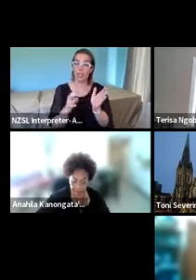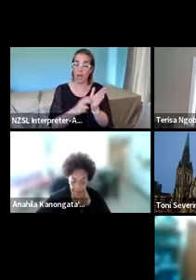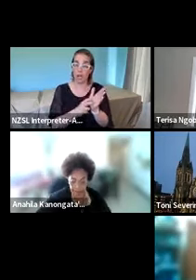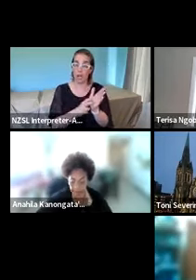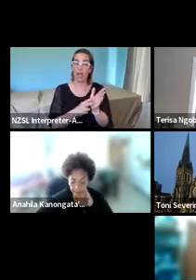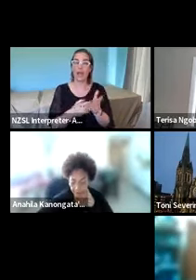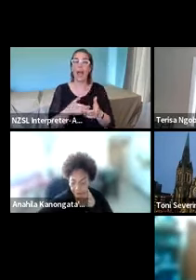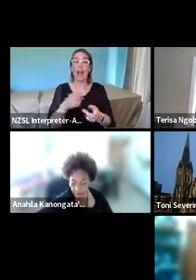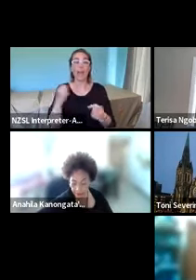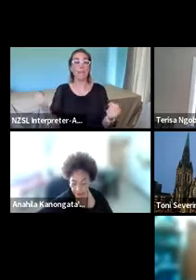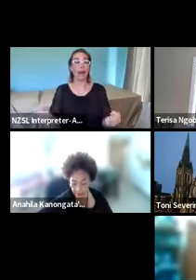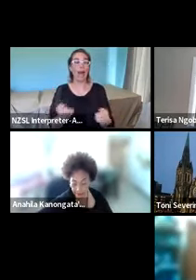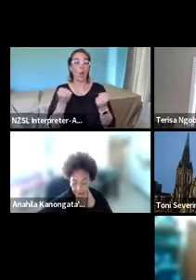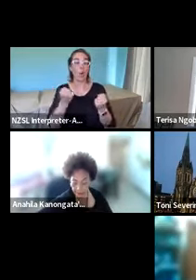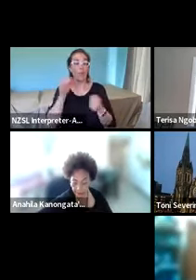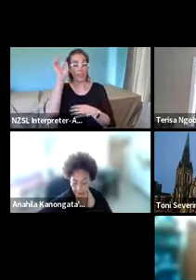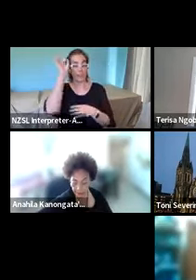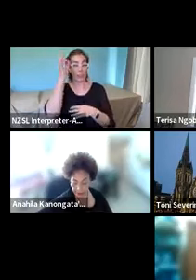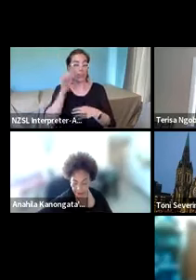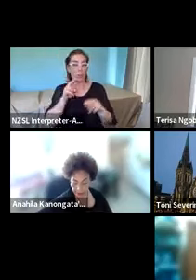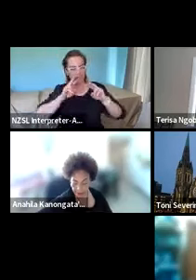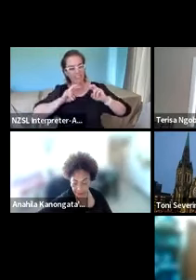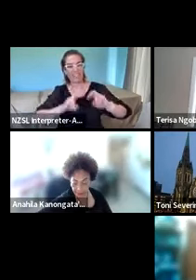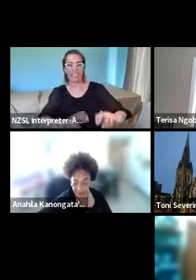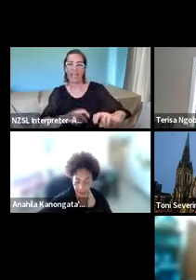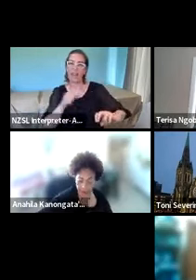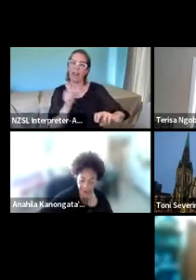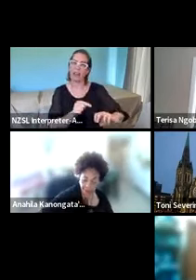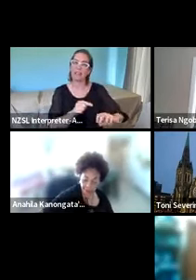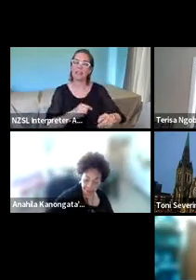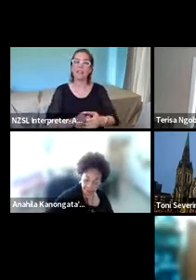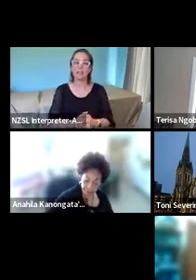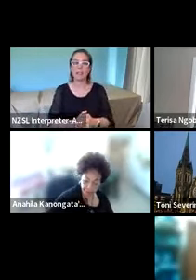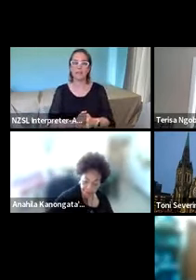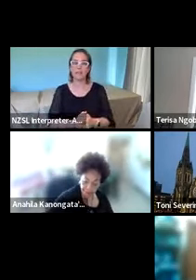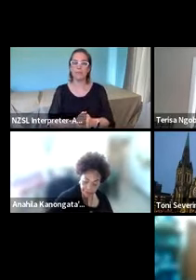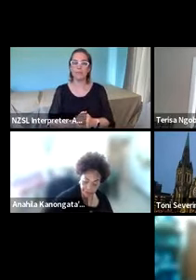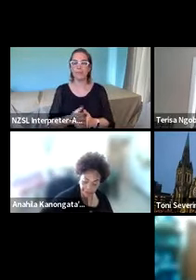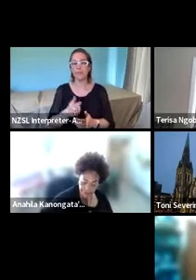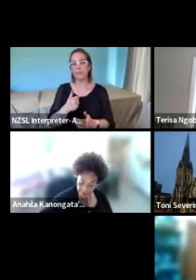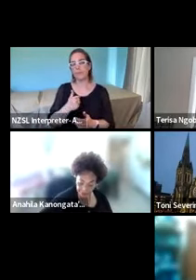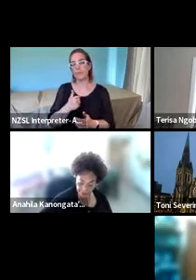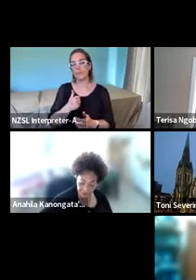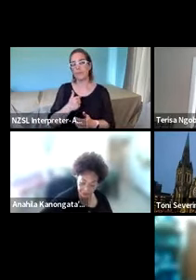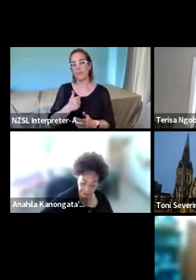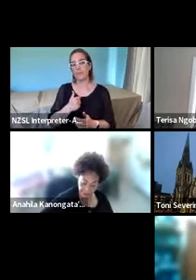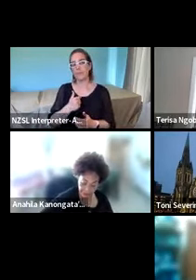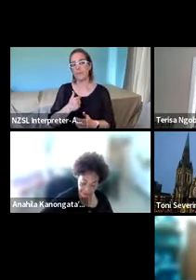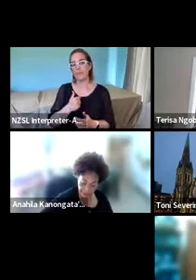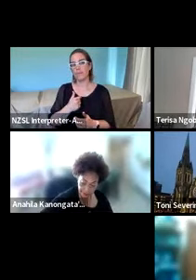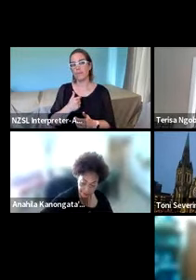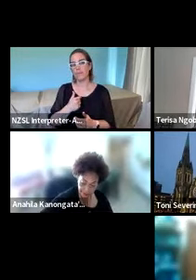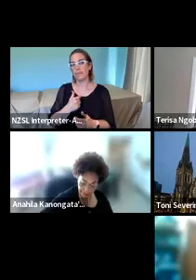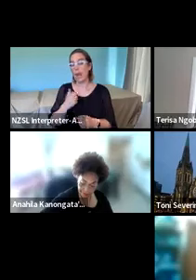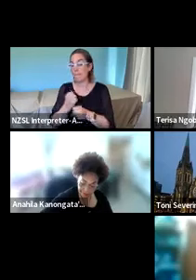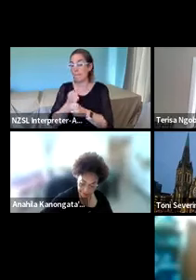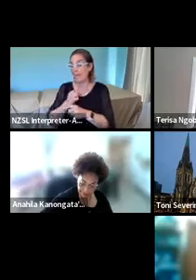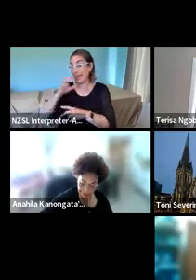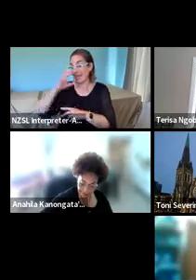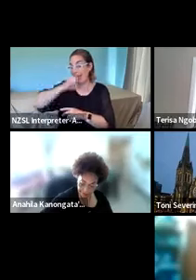the committee to investigate. So I'm making a guess that the